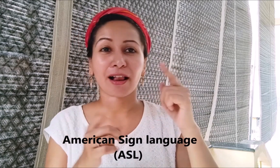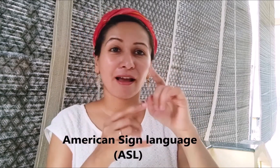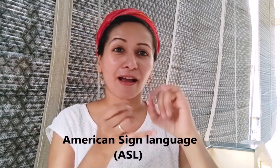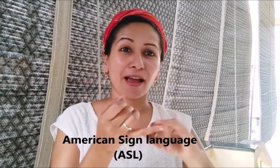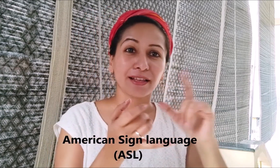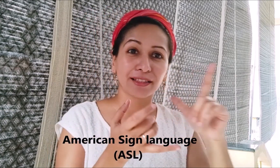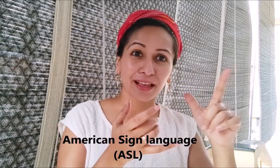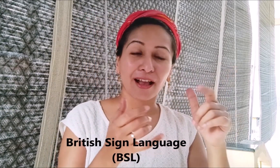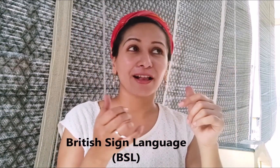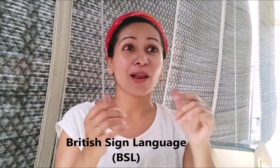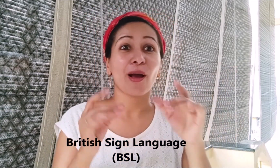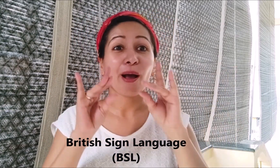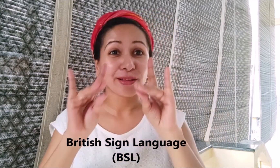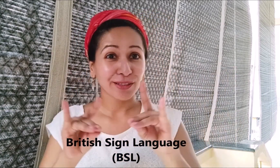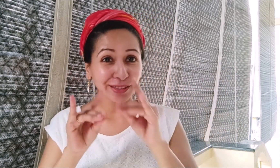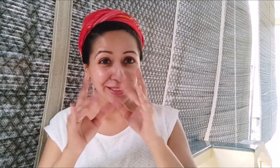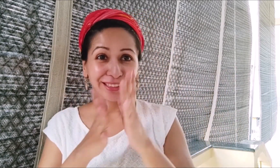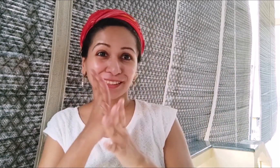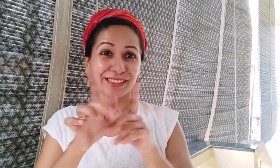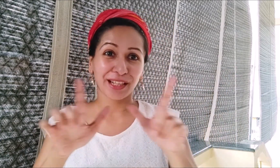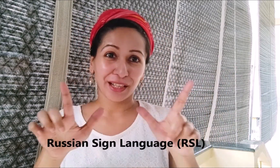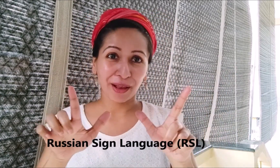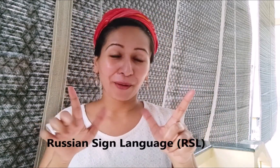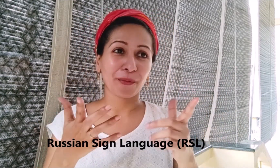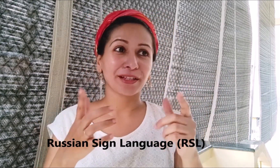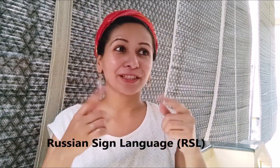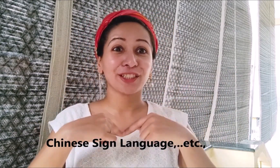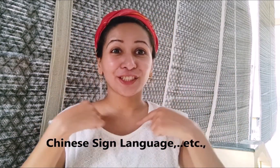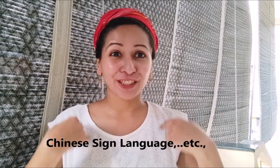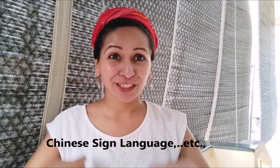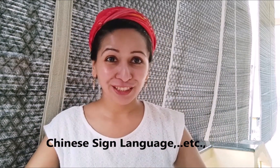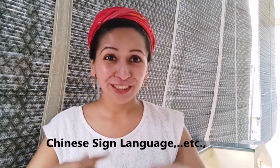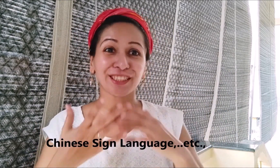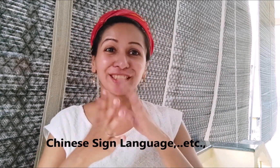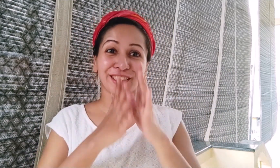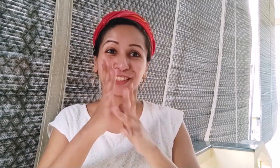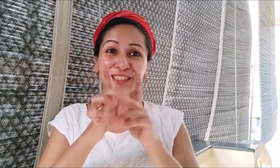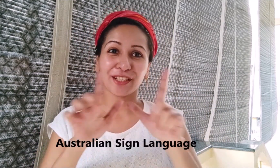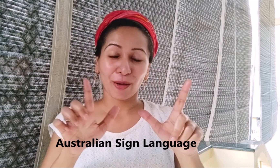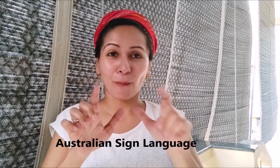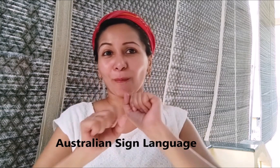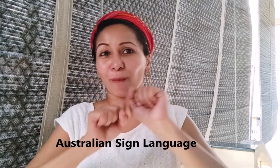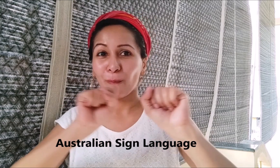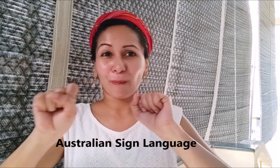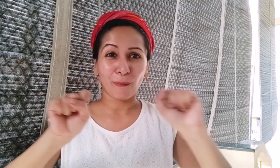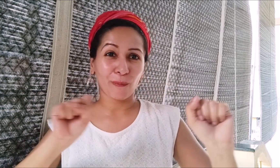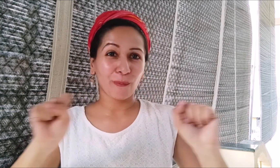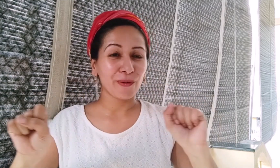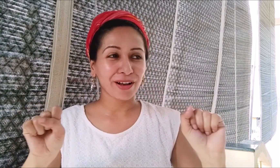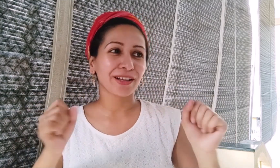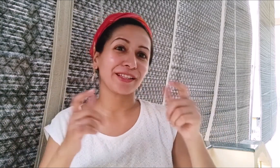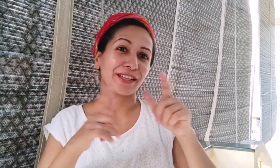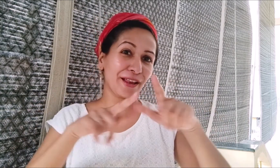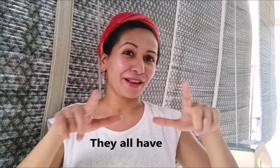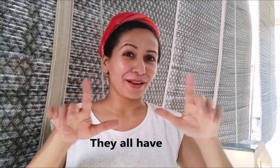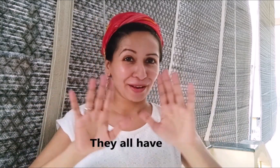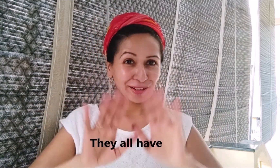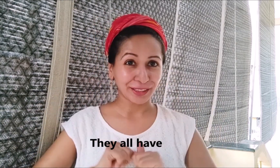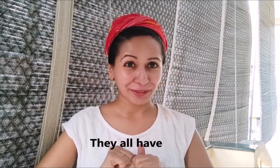American Sign Language, British Sign Language, Russian Sign Language, Australian Sign Language, or Chinese Sign Language. They all have